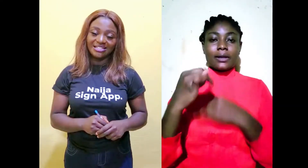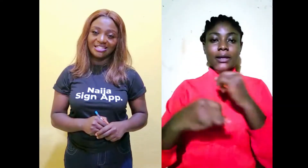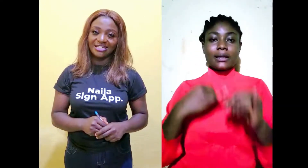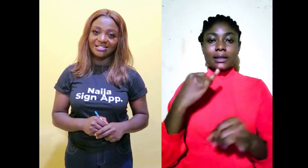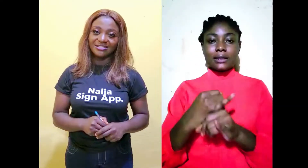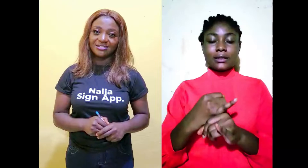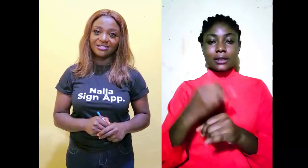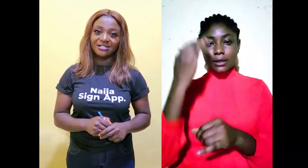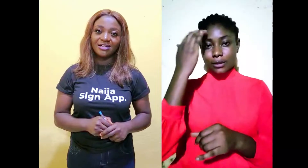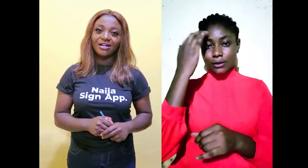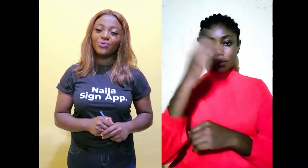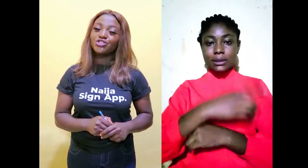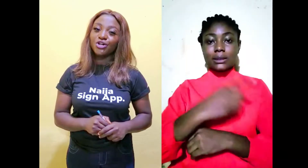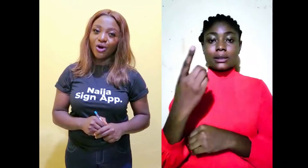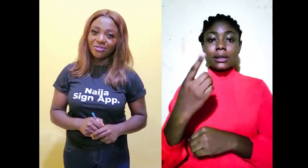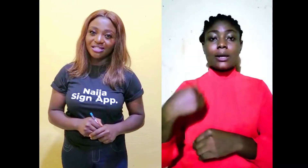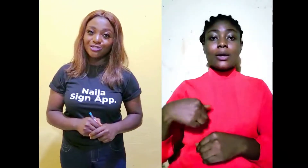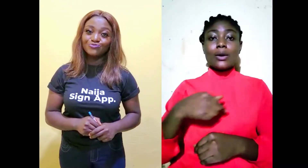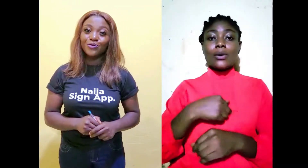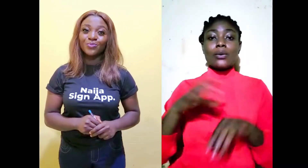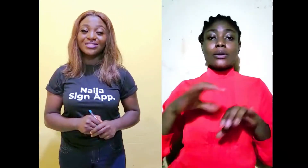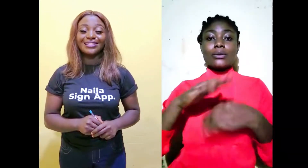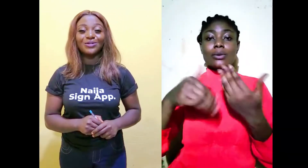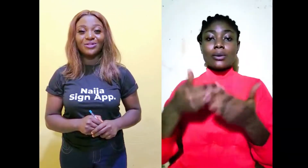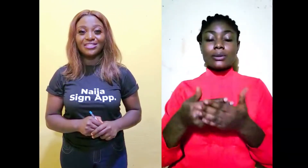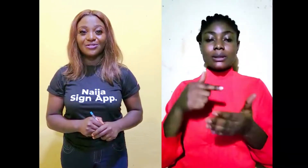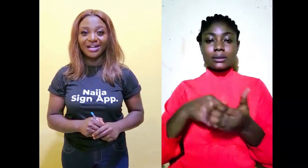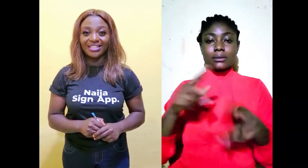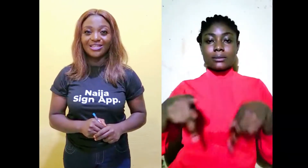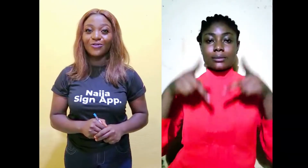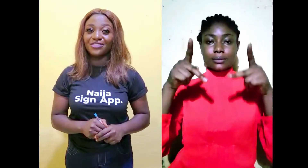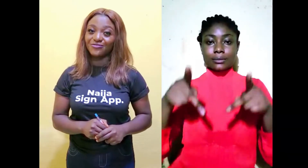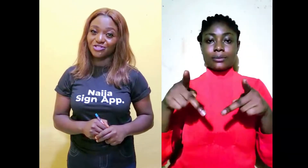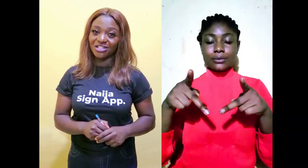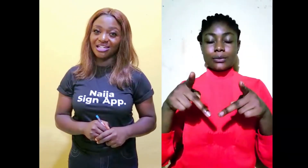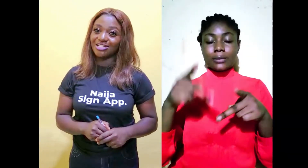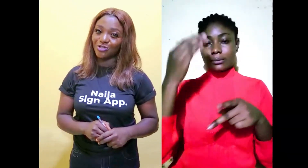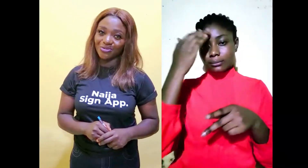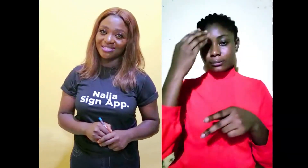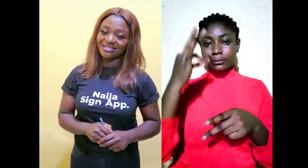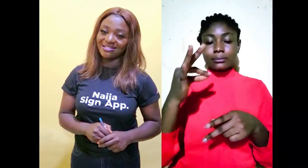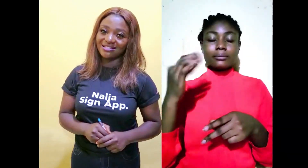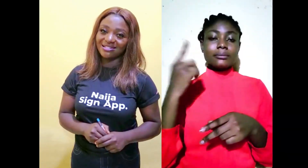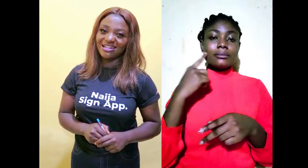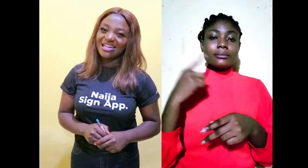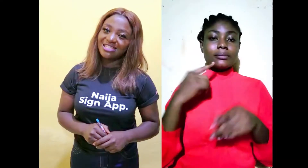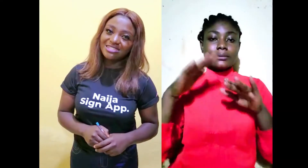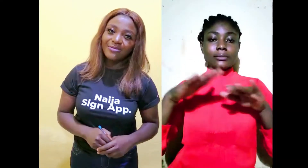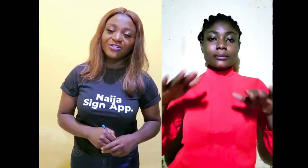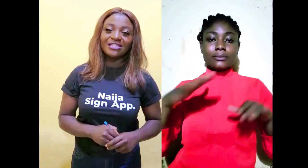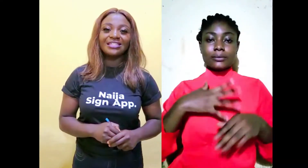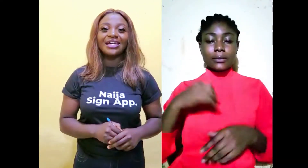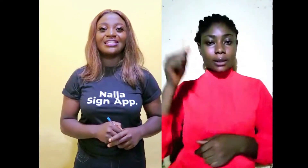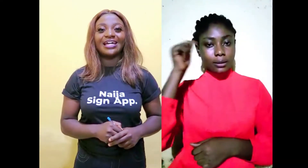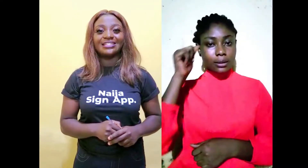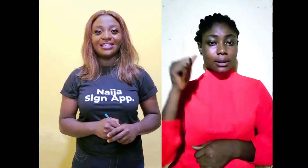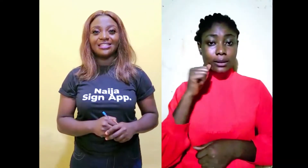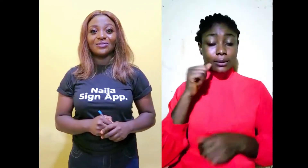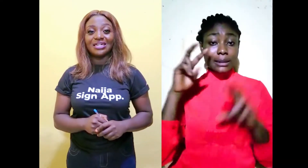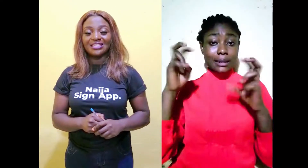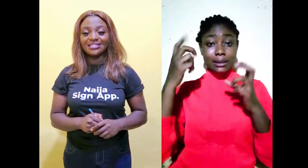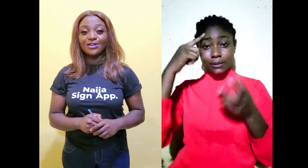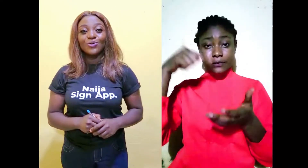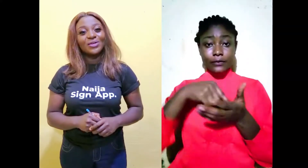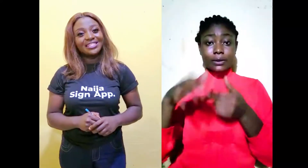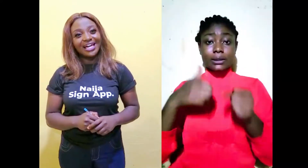Literacy Day. We do all this to promote the linguistic rights of deaf children and adults. The theme for this year's